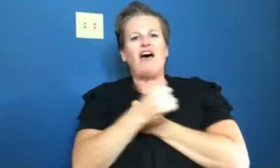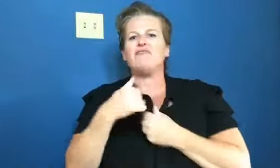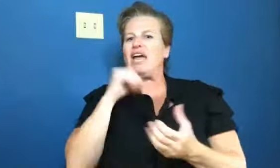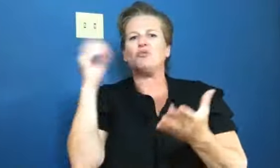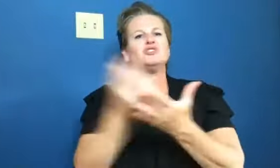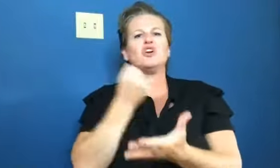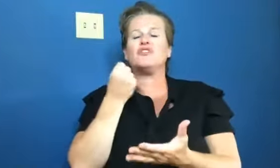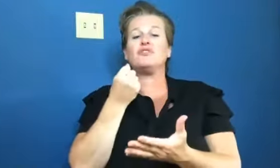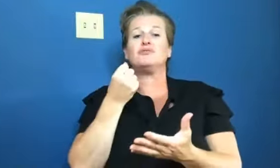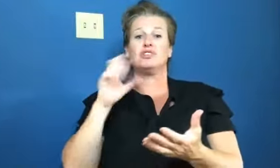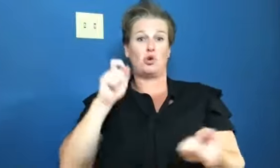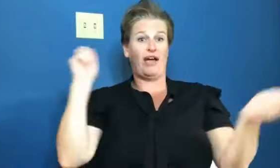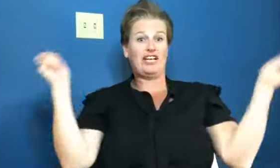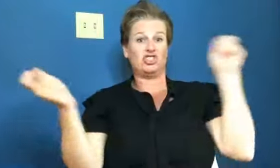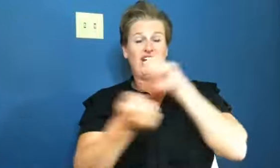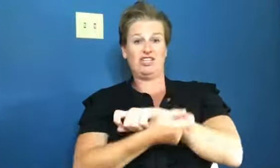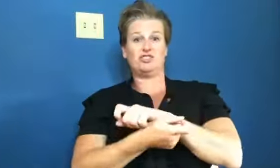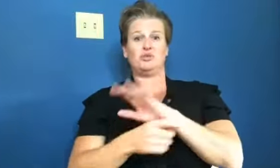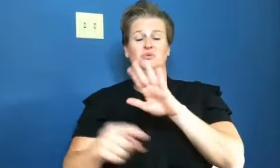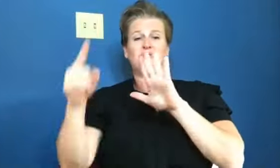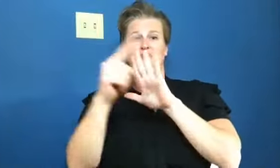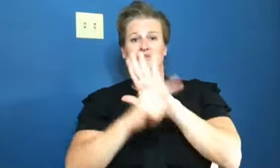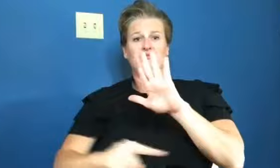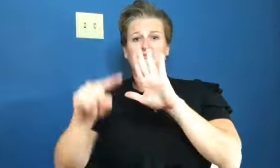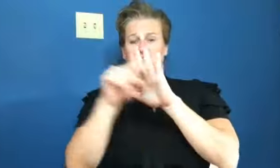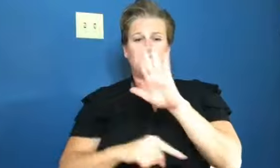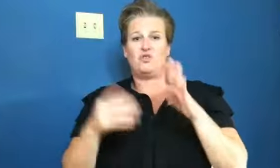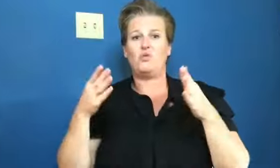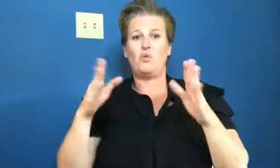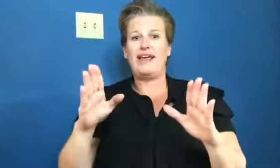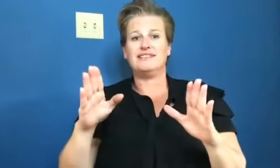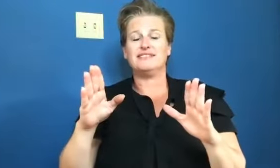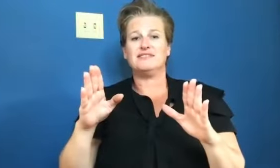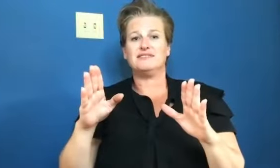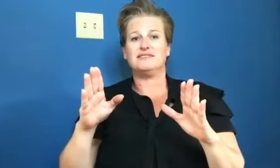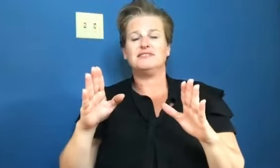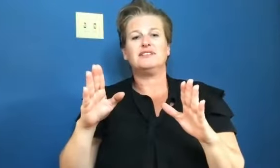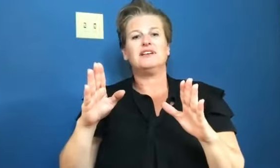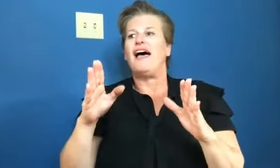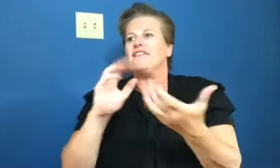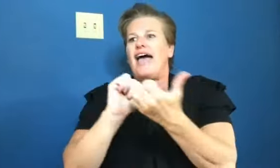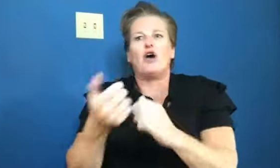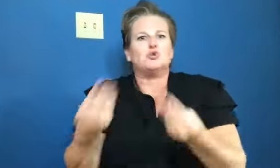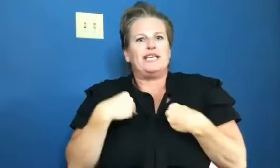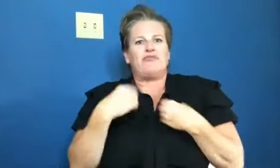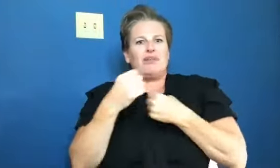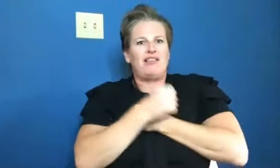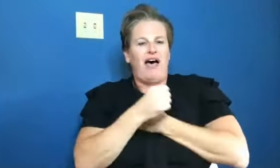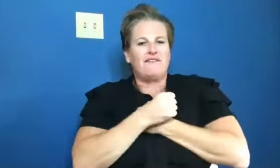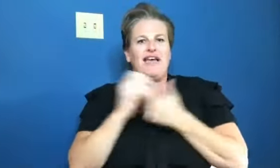and unproductive ways of having these needs of love met, such as caretaking, conforming, people pleasing, and performing. That's why I do. Why